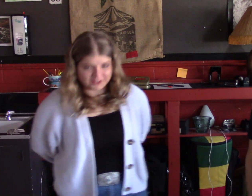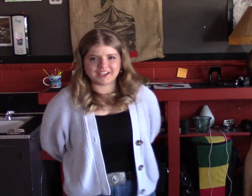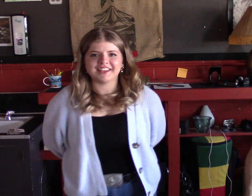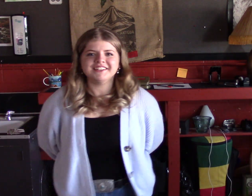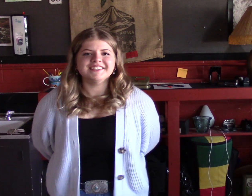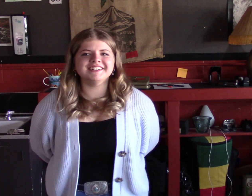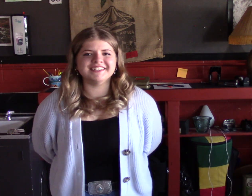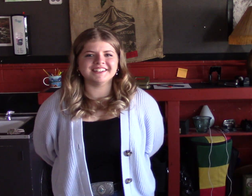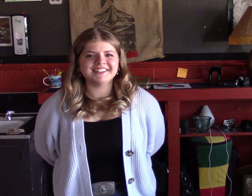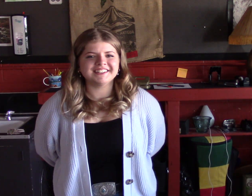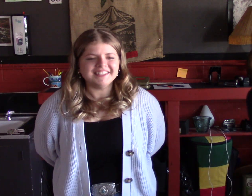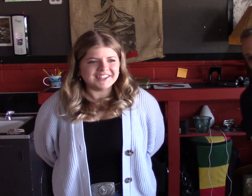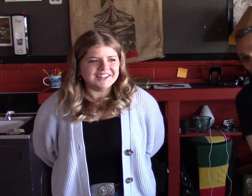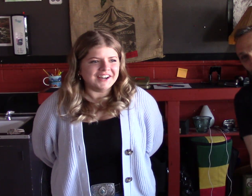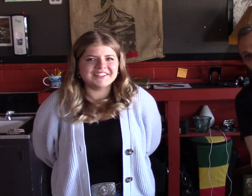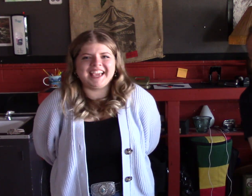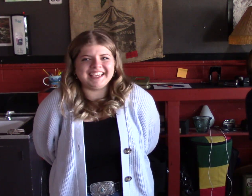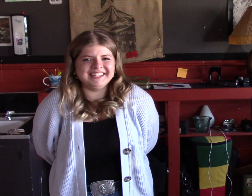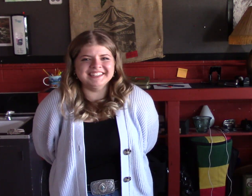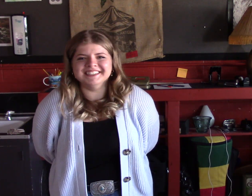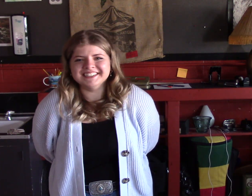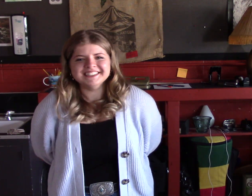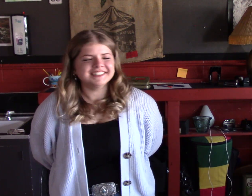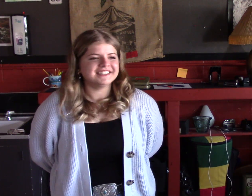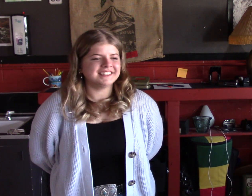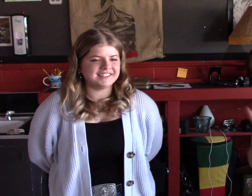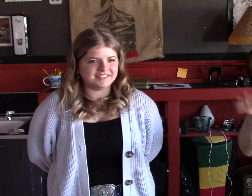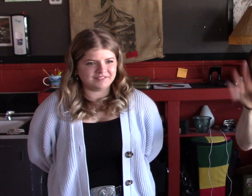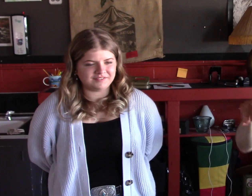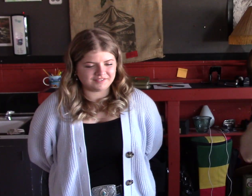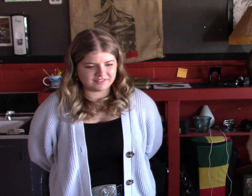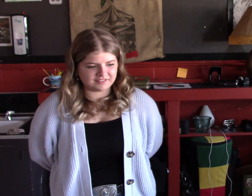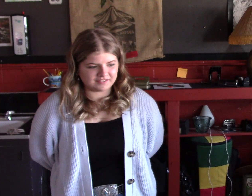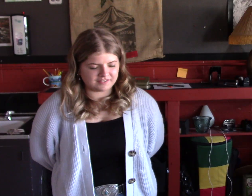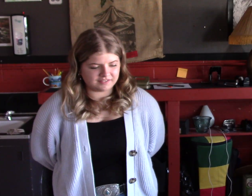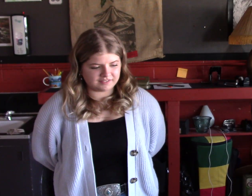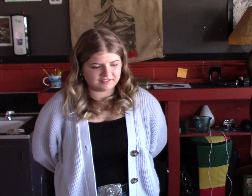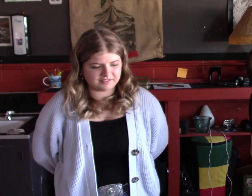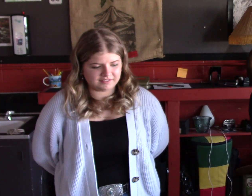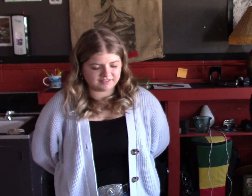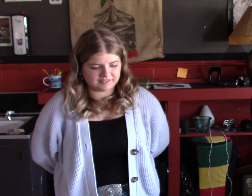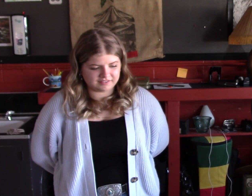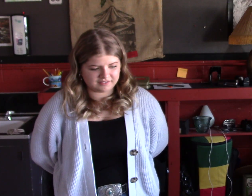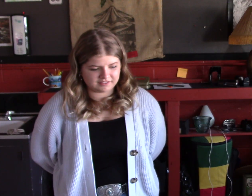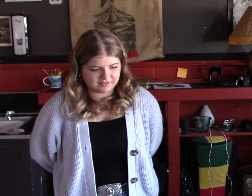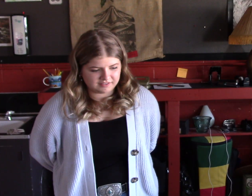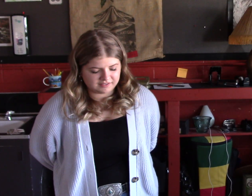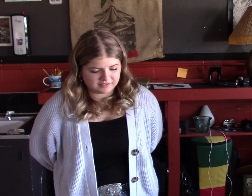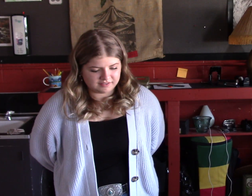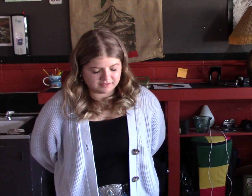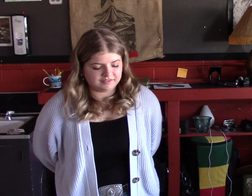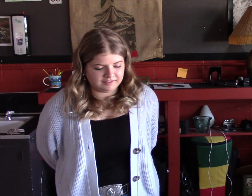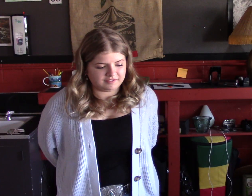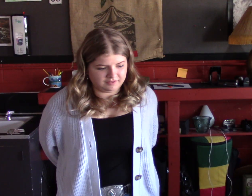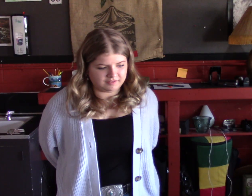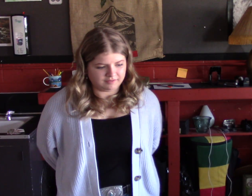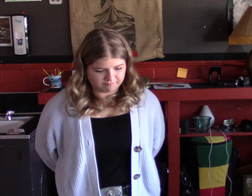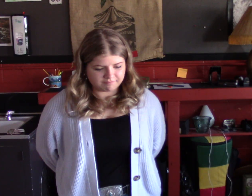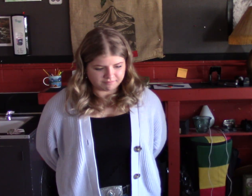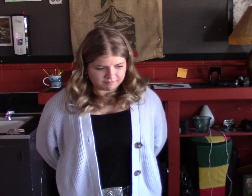there. Yeah, I'll just kind of peer over your Okay. choir. The wave, when I ended up teaching the DH, the deaf and hard of hearing group at Queenie for about 6 to